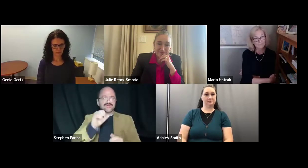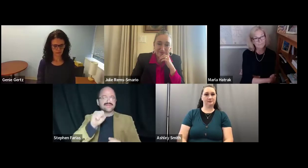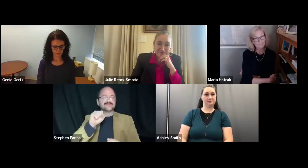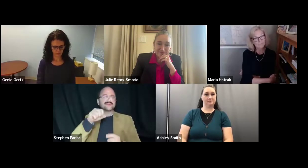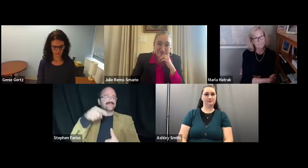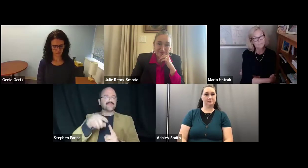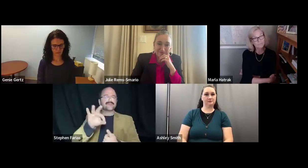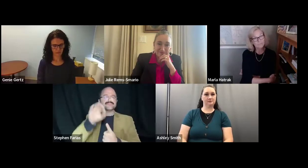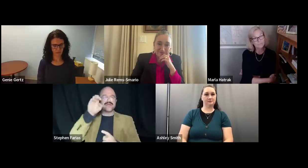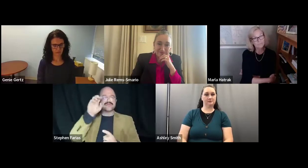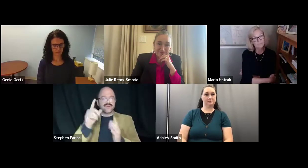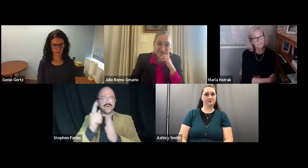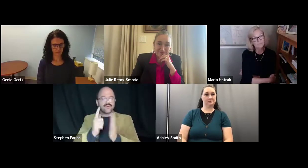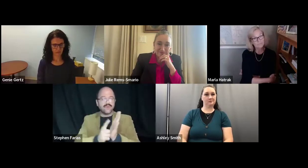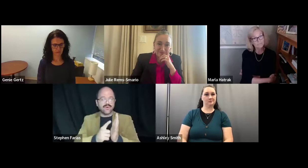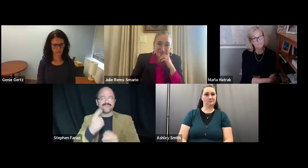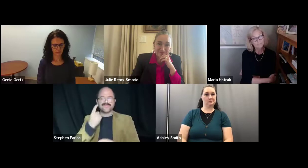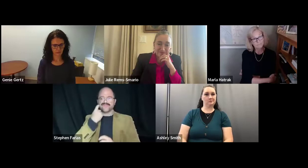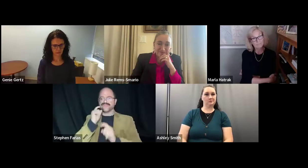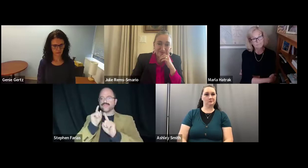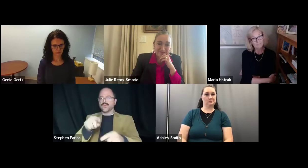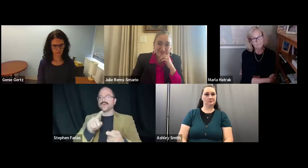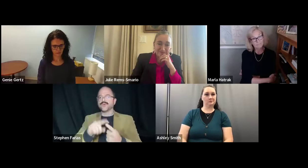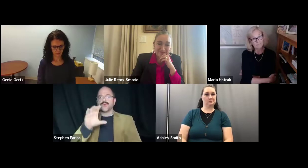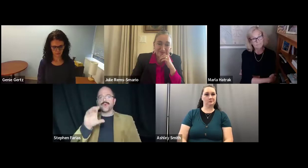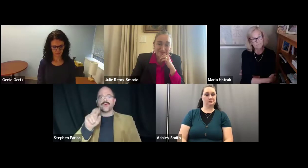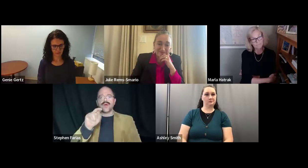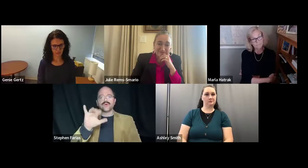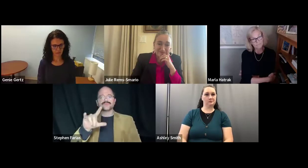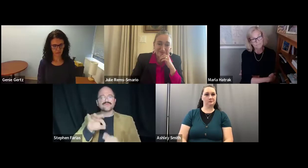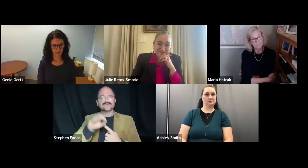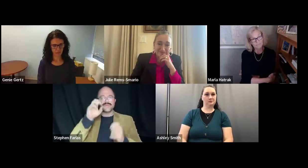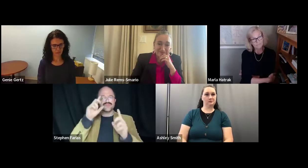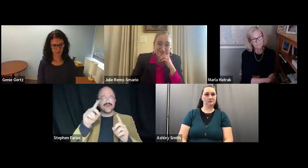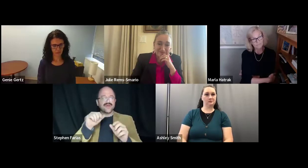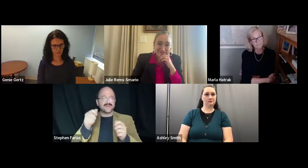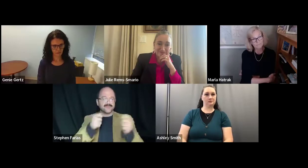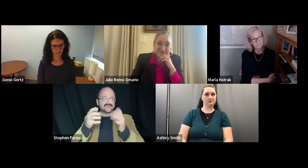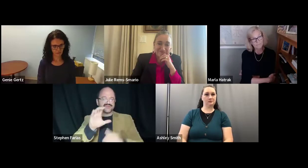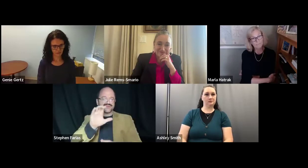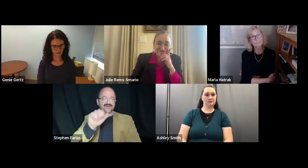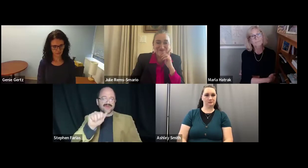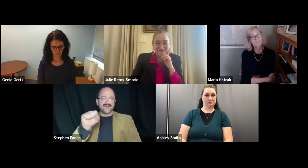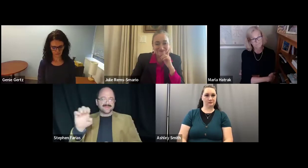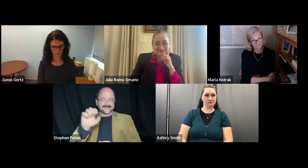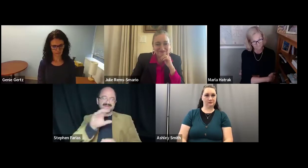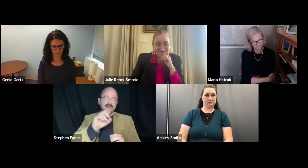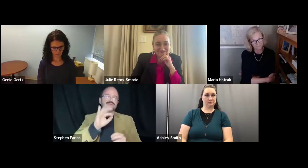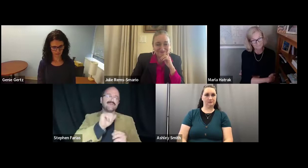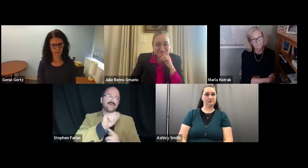There are times when, if we really get into the nitty gritty of special education law, and there,